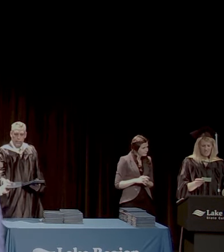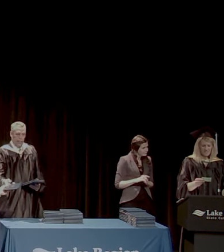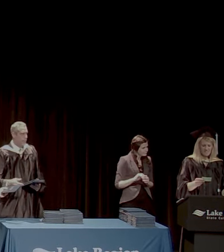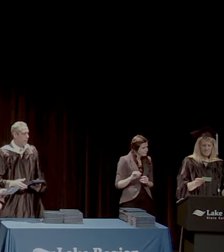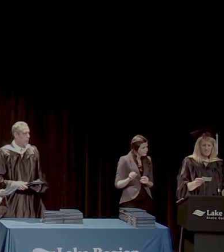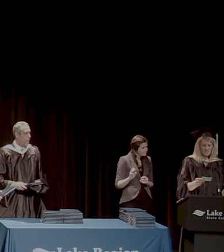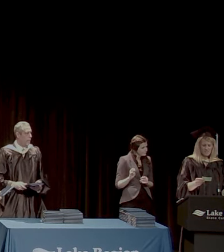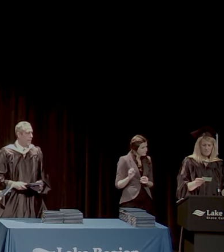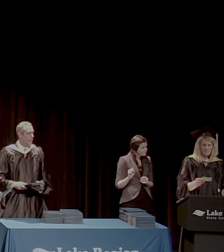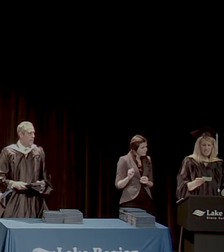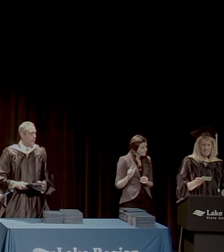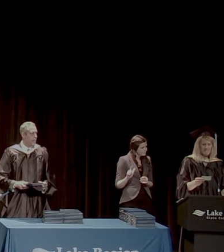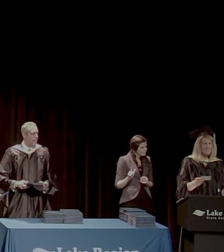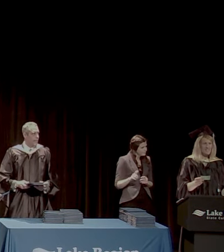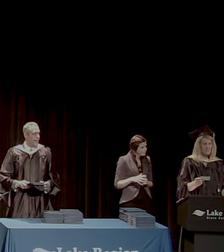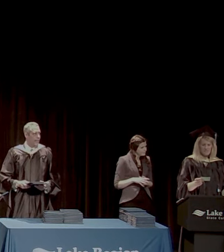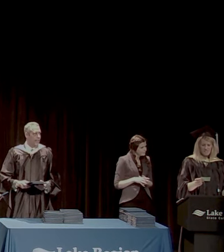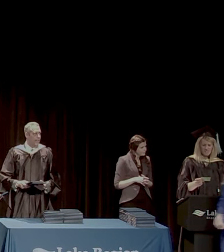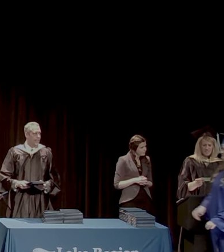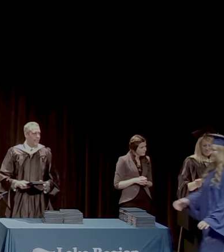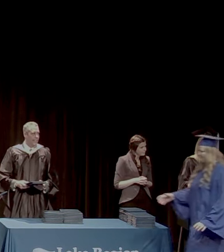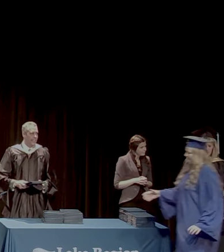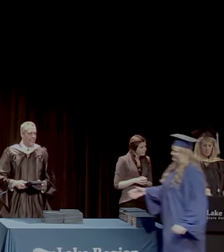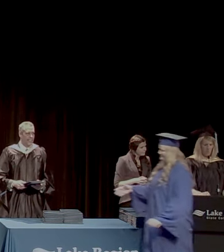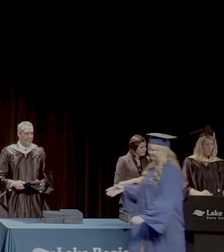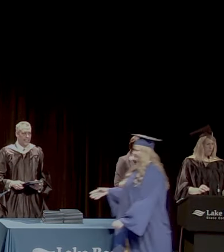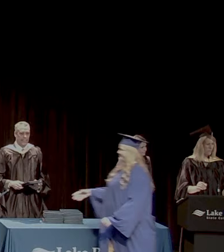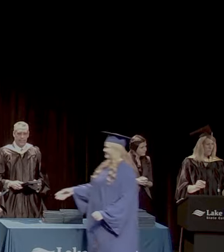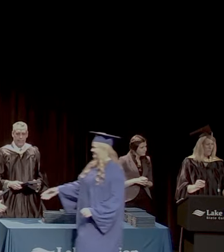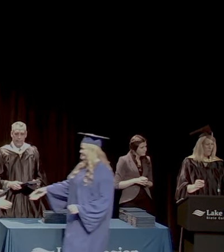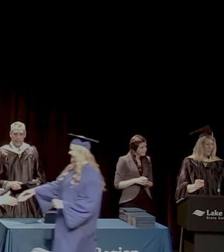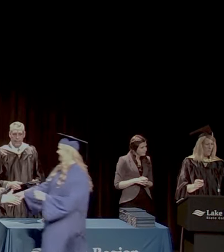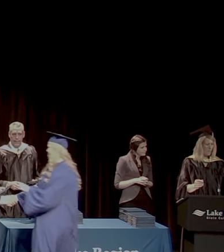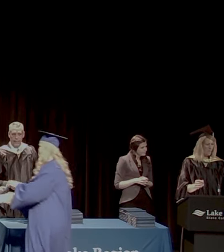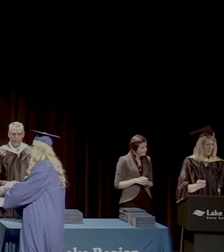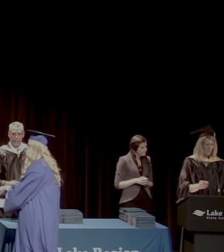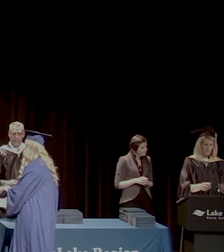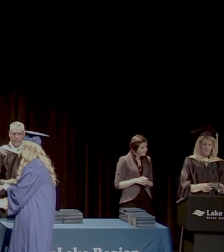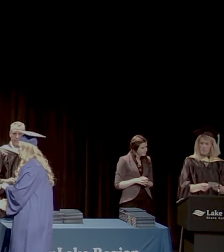Jess Longton, Associate in Applied Science, Associate Degree Nurse.